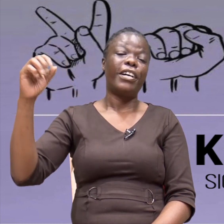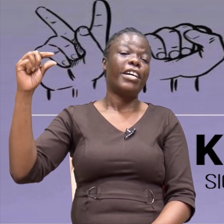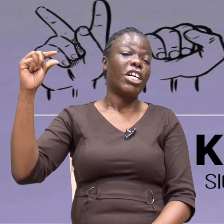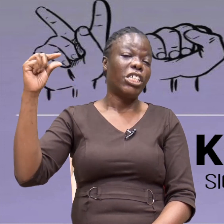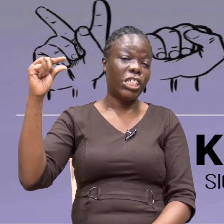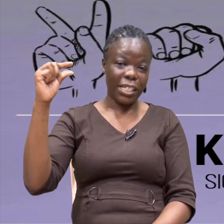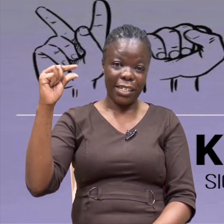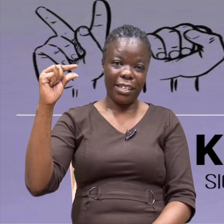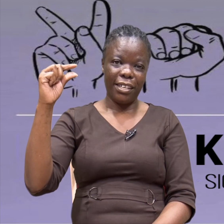G.